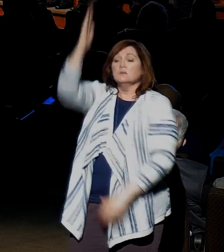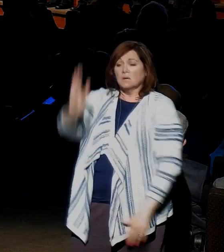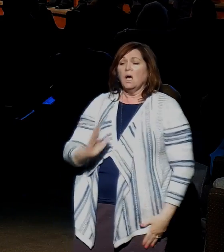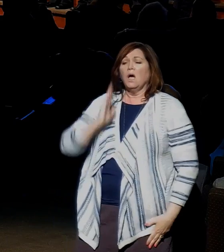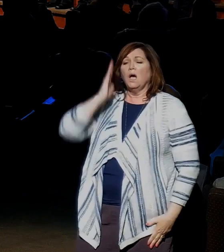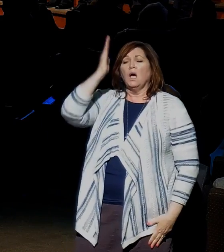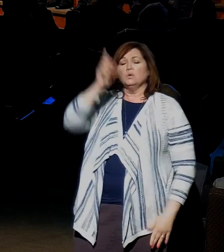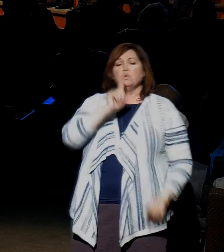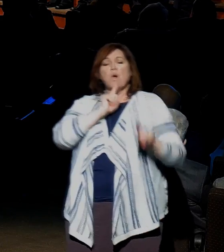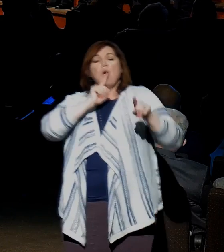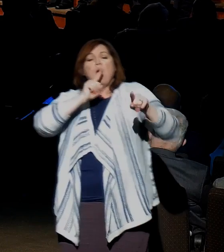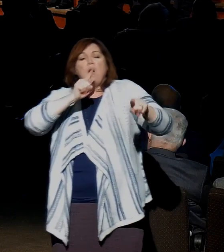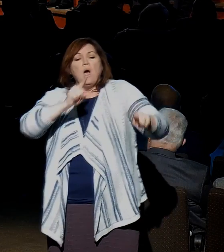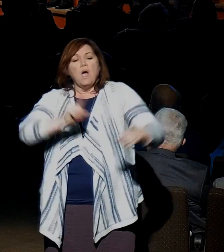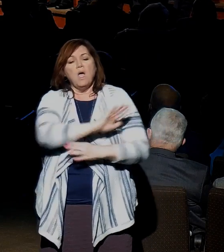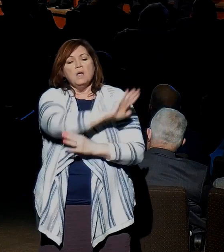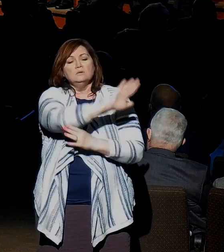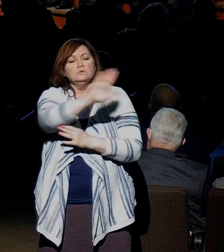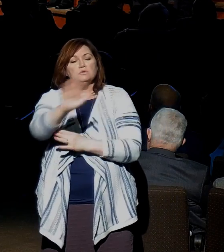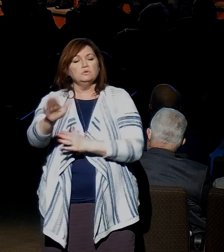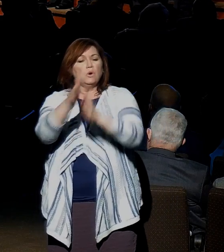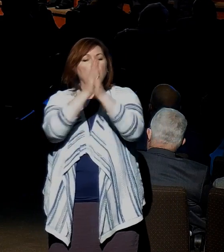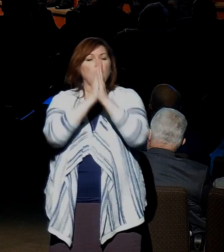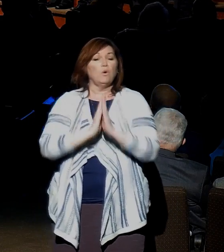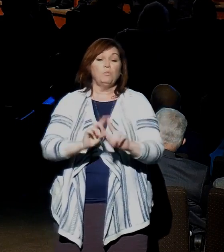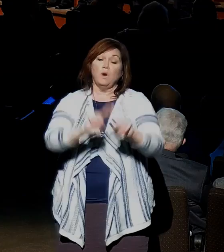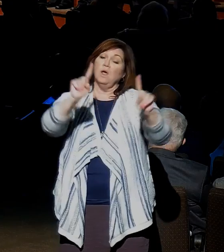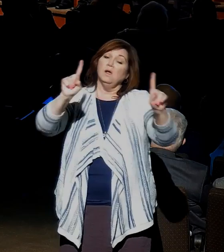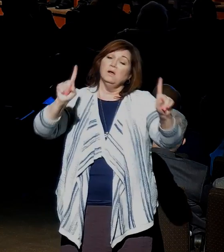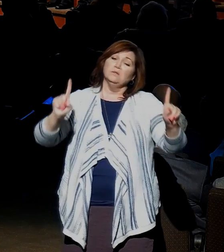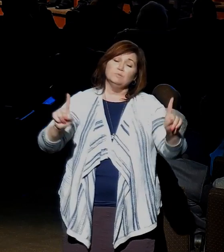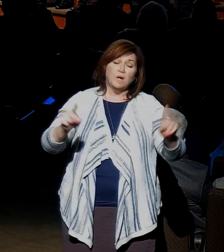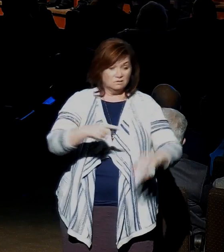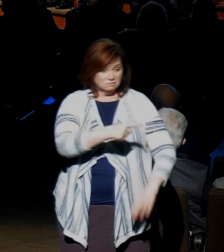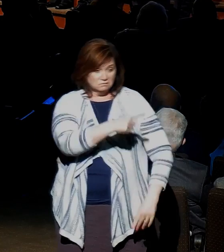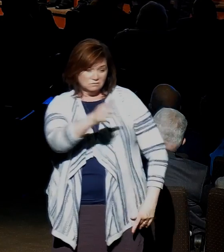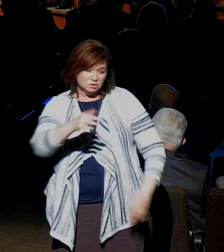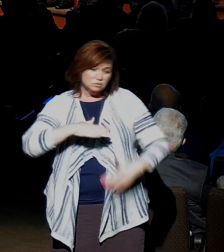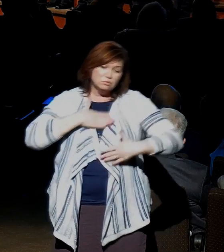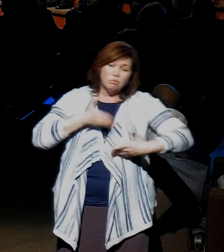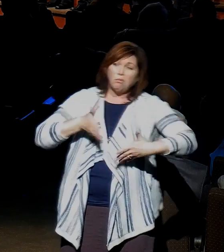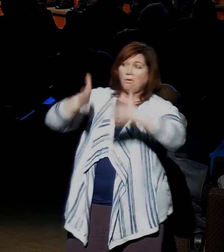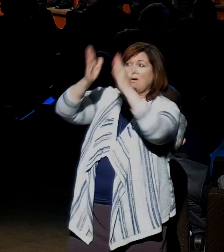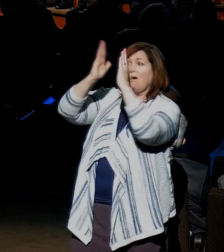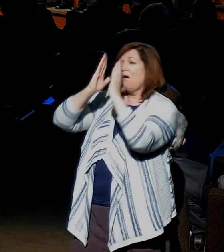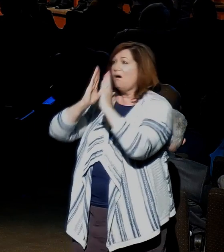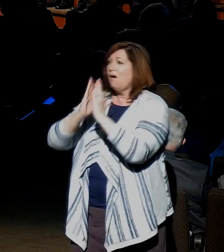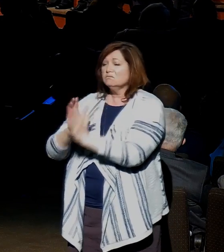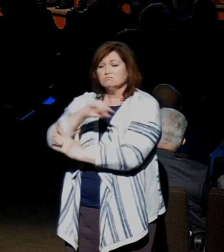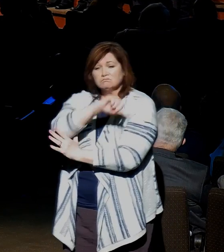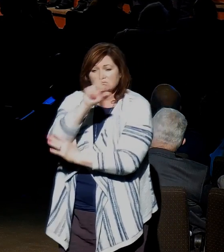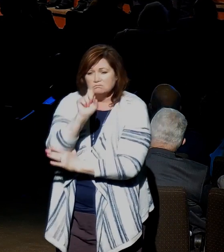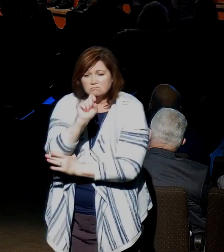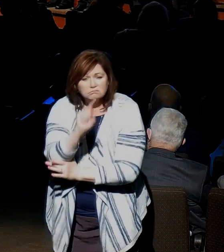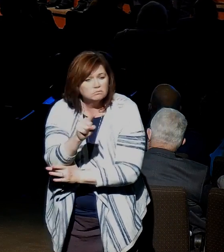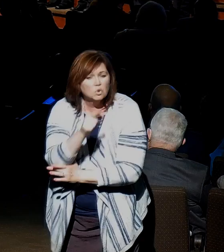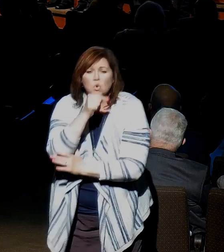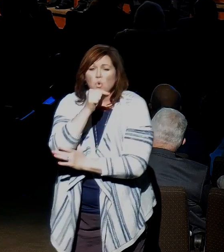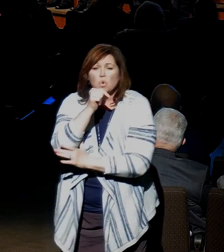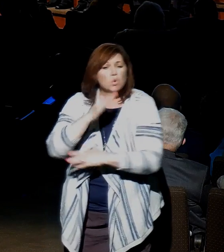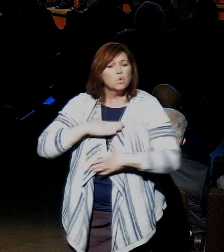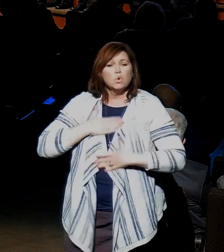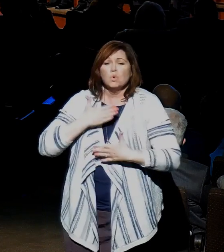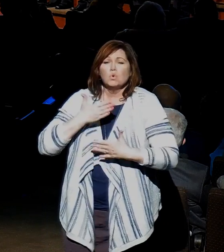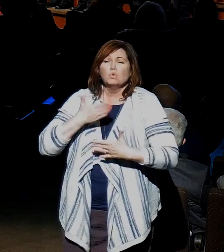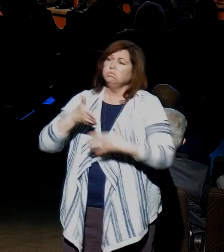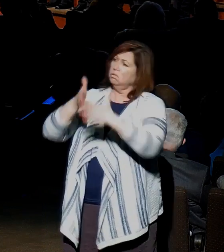all who come to Him in faith? Who will pray?